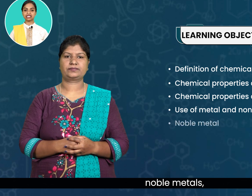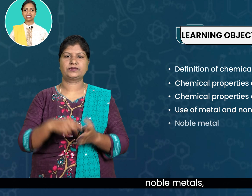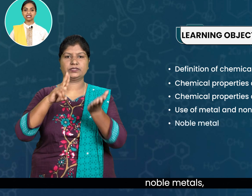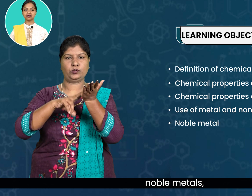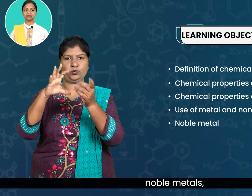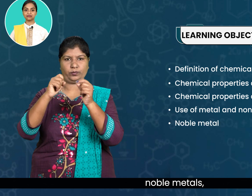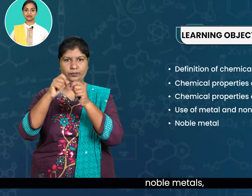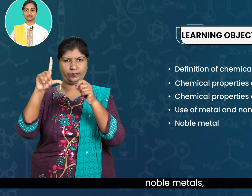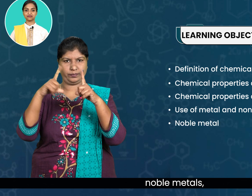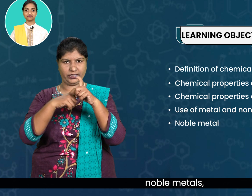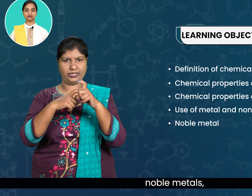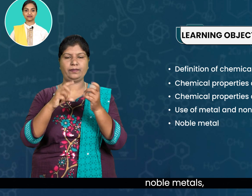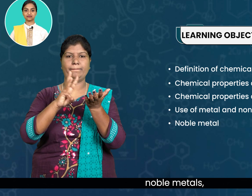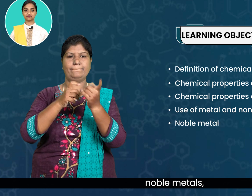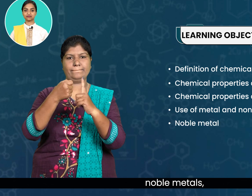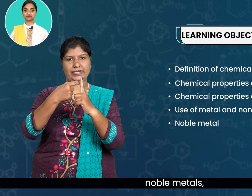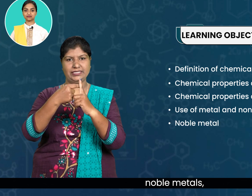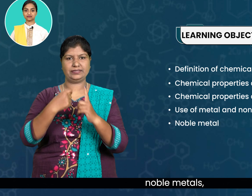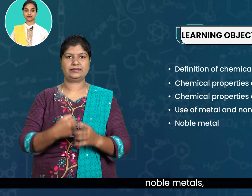noble metal,